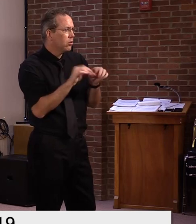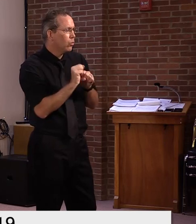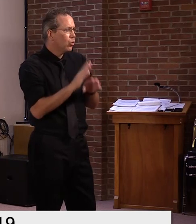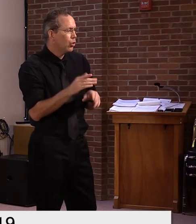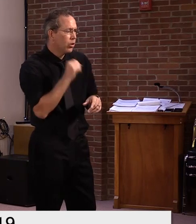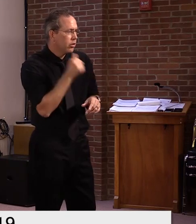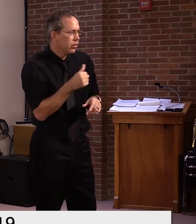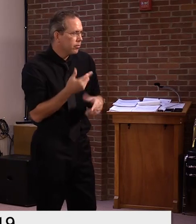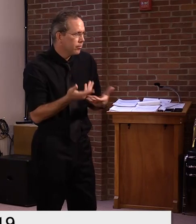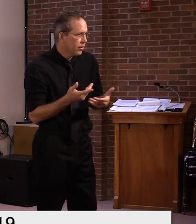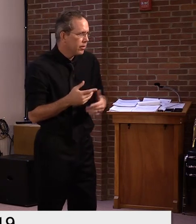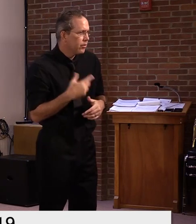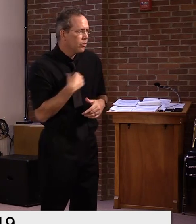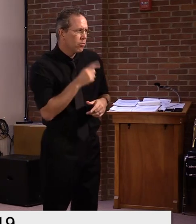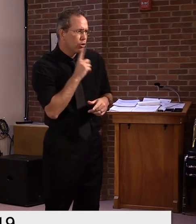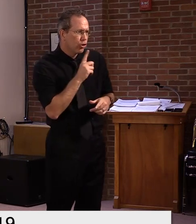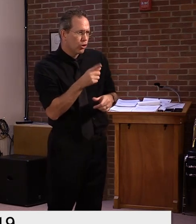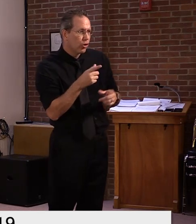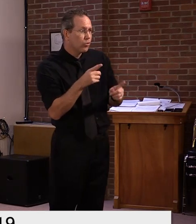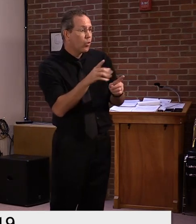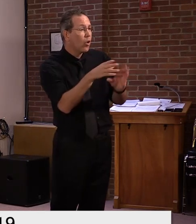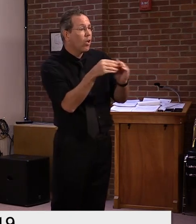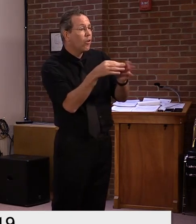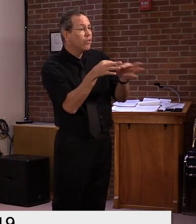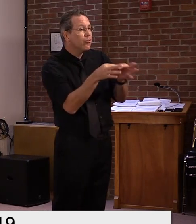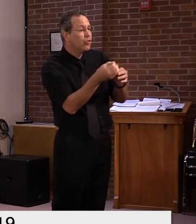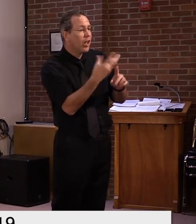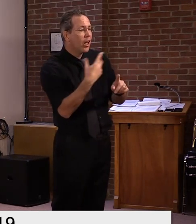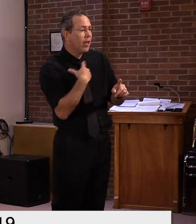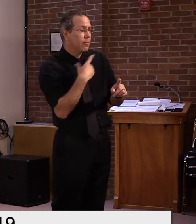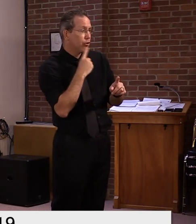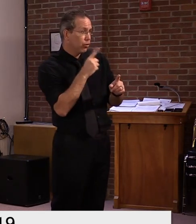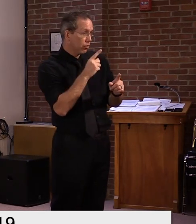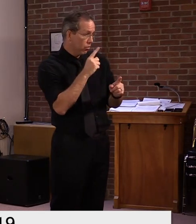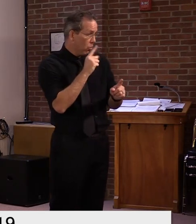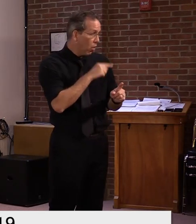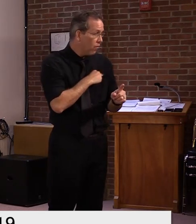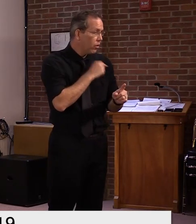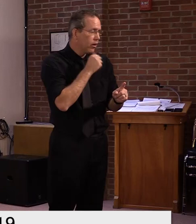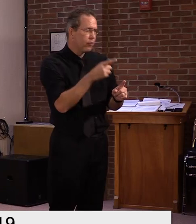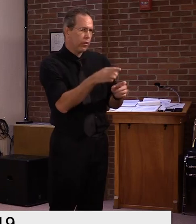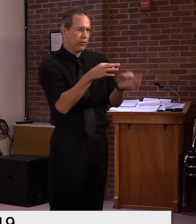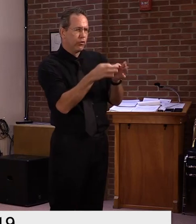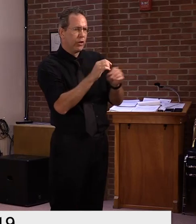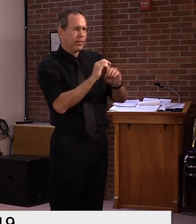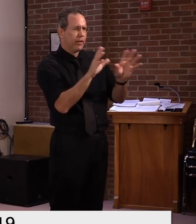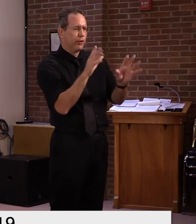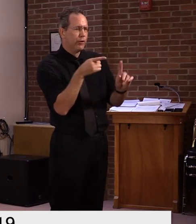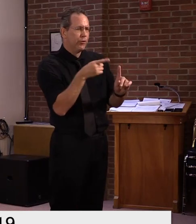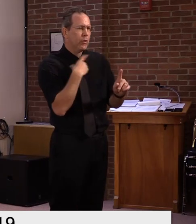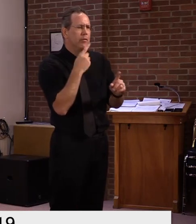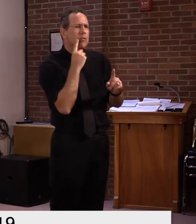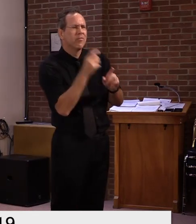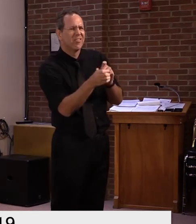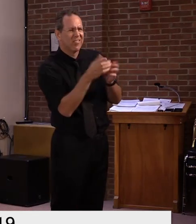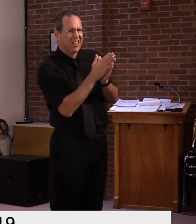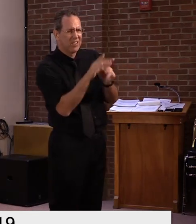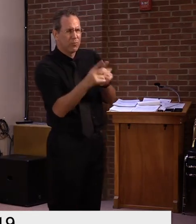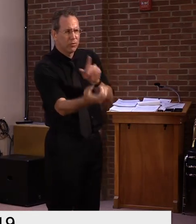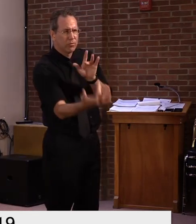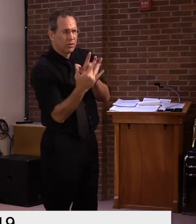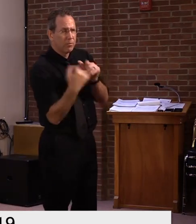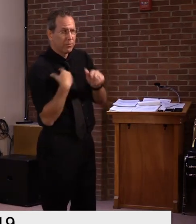given what you've given me, whether this person qualifies or not. Okay, will do. Thanks. Yeah, thank you.